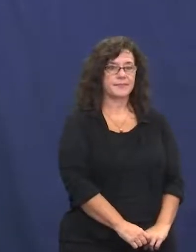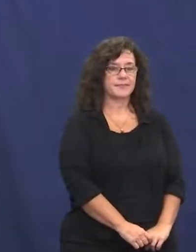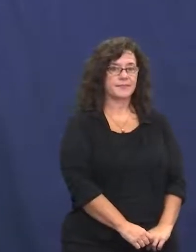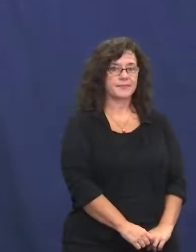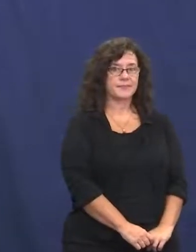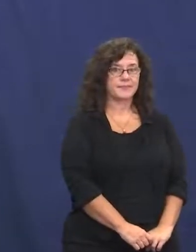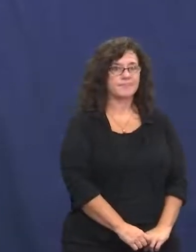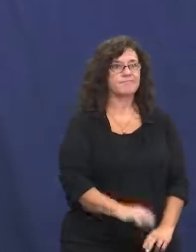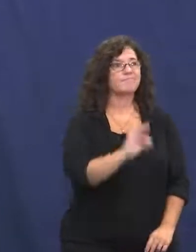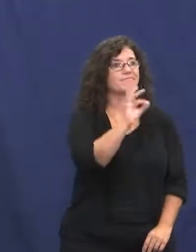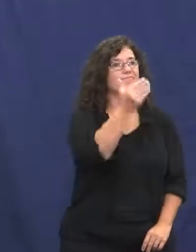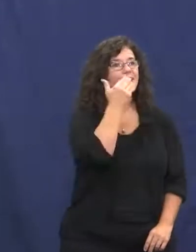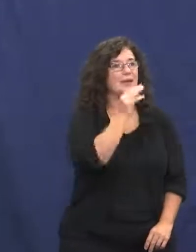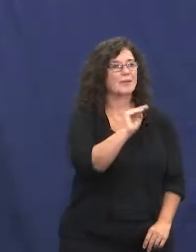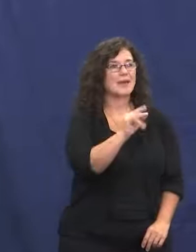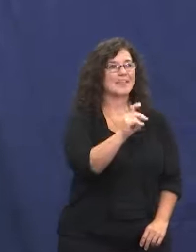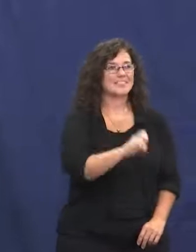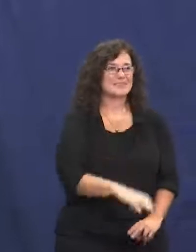Thank you, Mike.